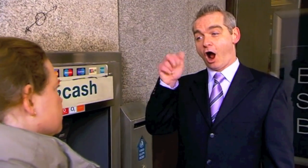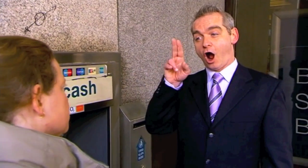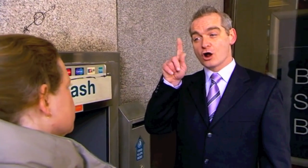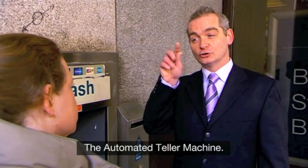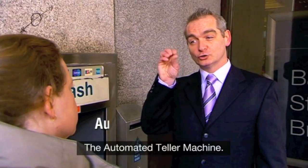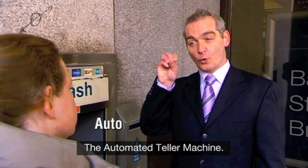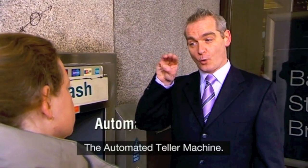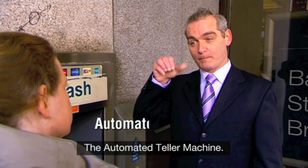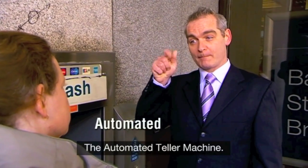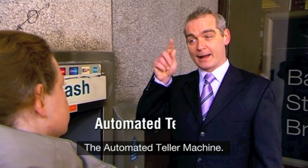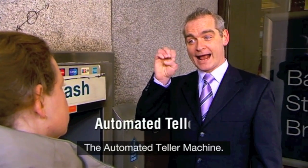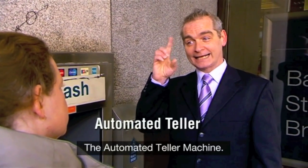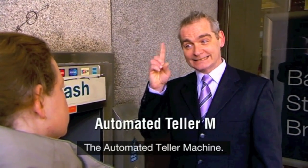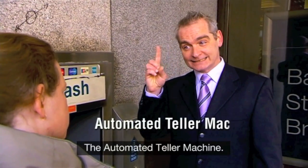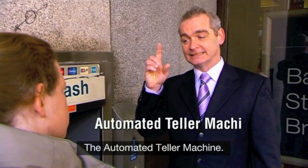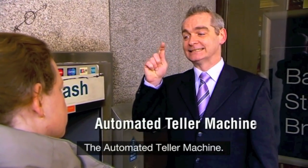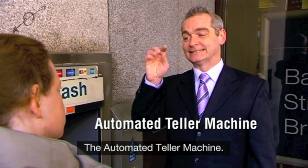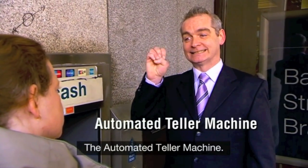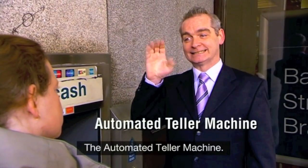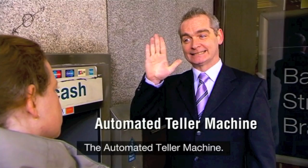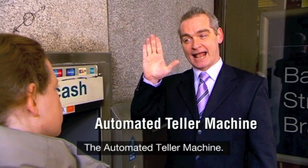The automated teller machine.